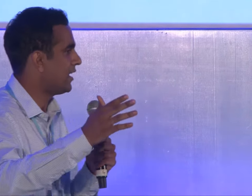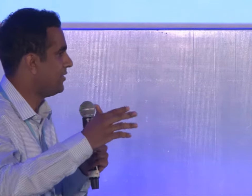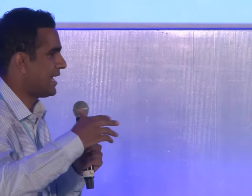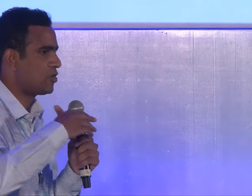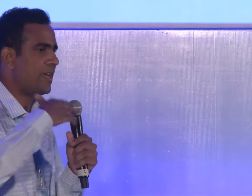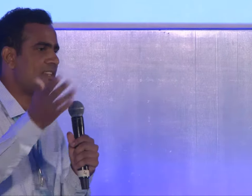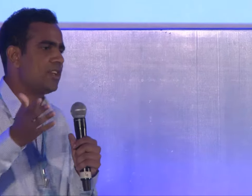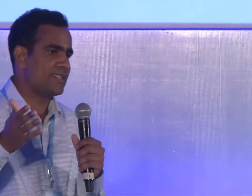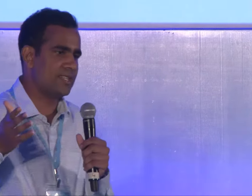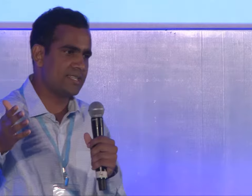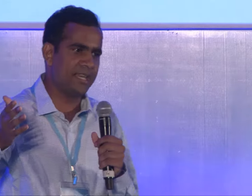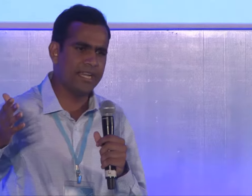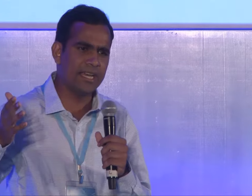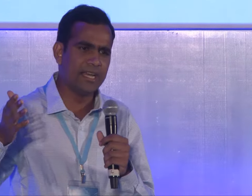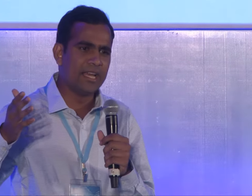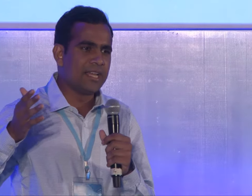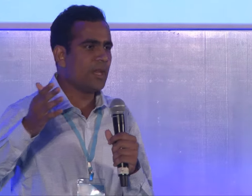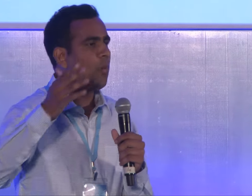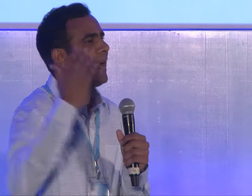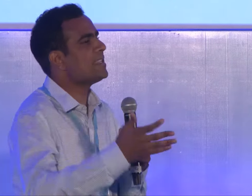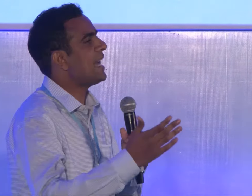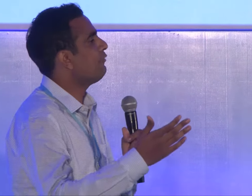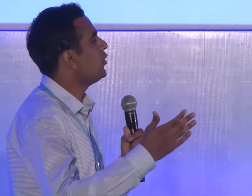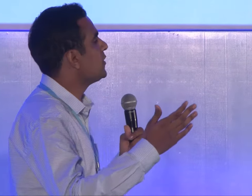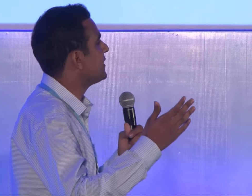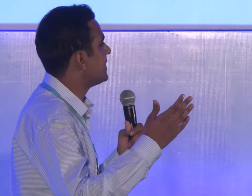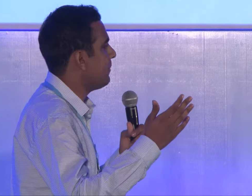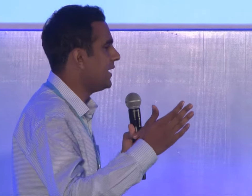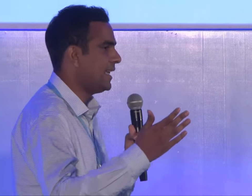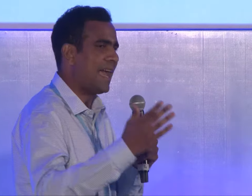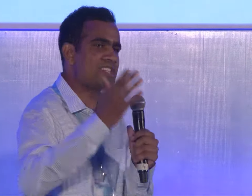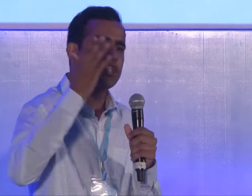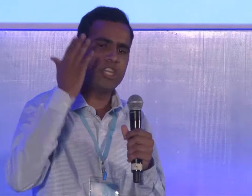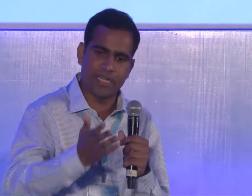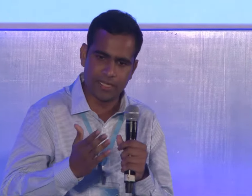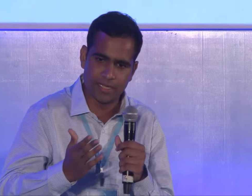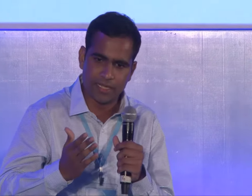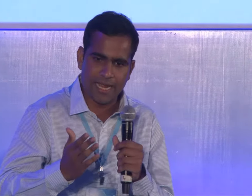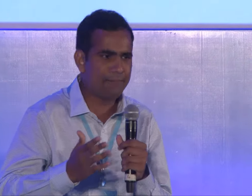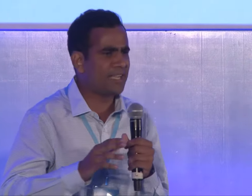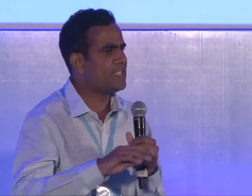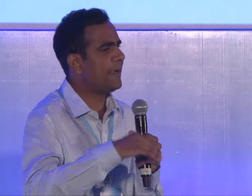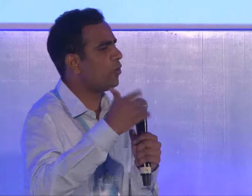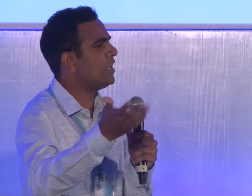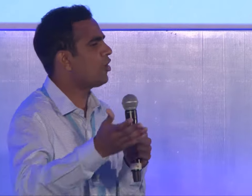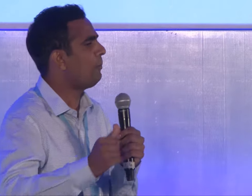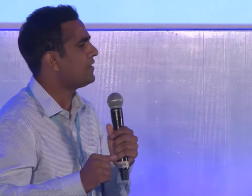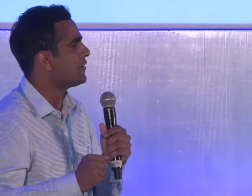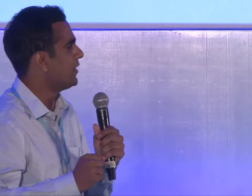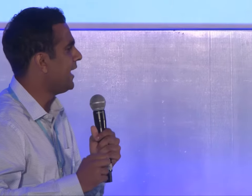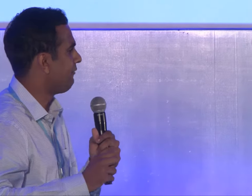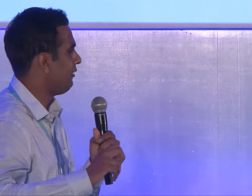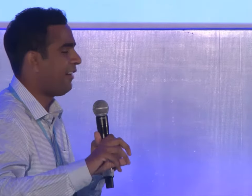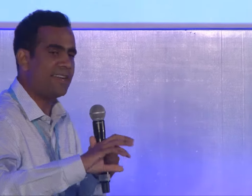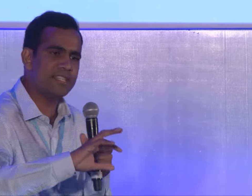Sushil Kumar, if he's as good as the other wrestlers in India, then why does he have to use his disability as a shield and participate only in the